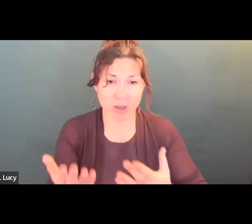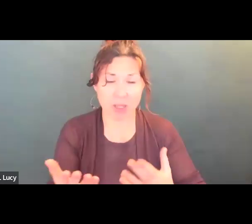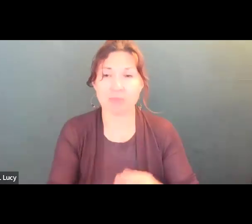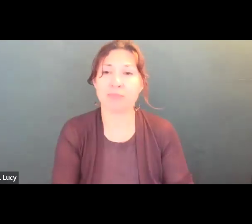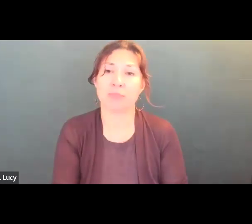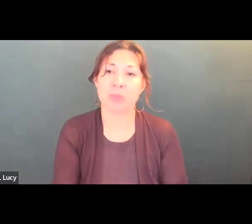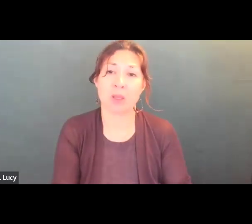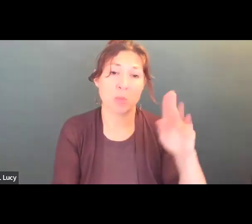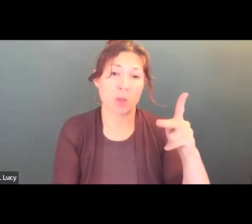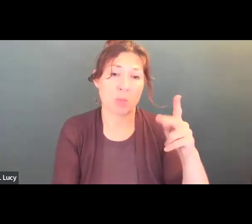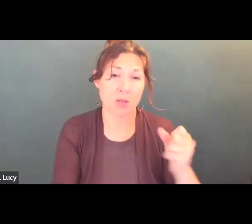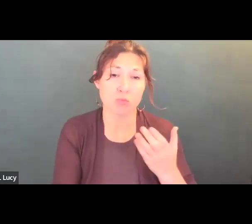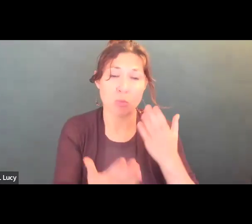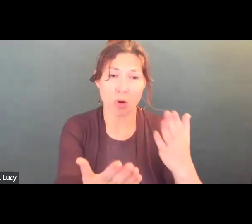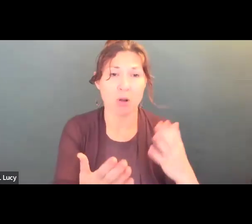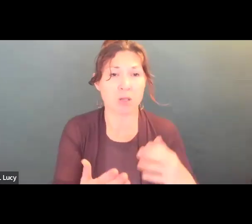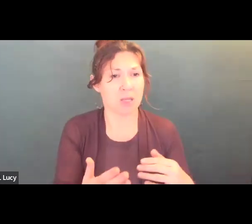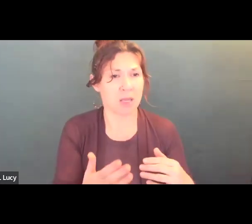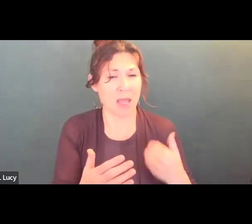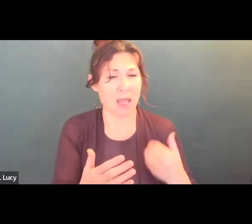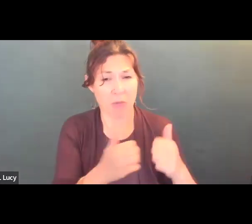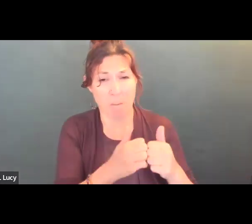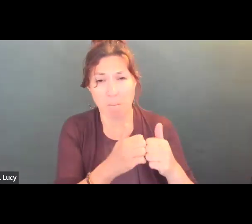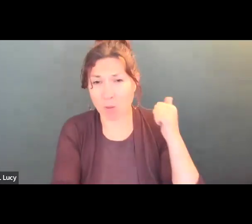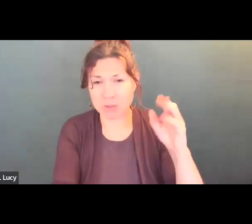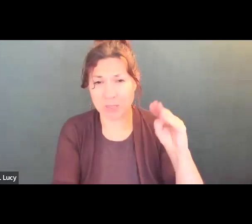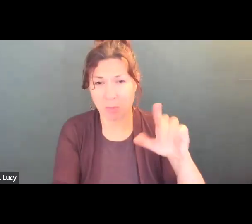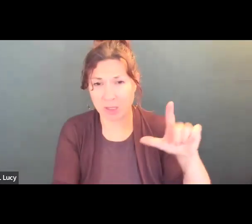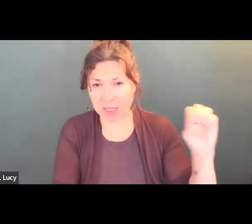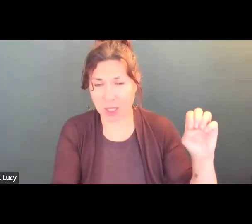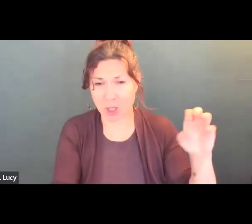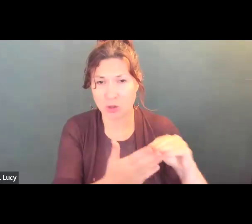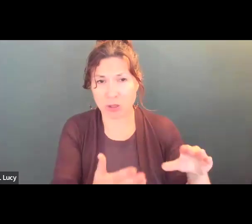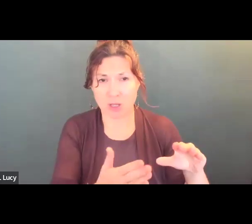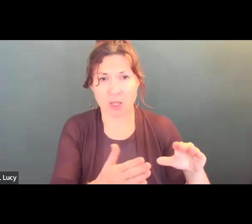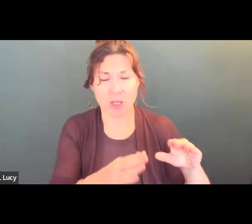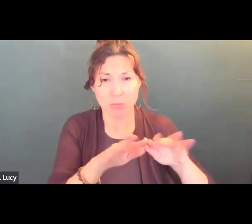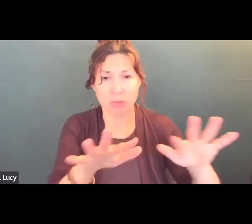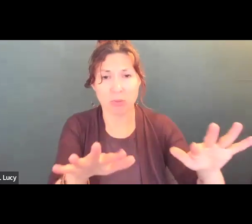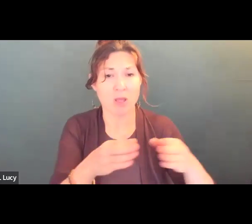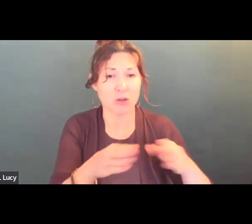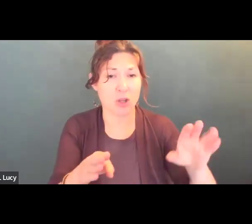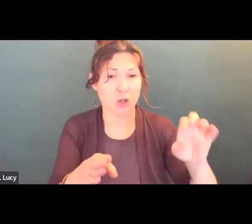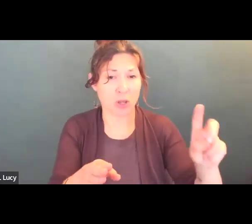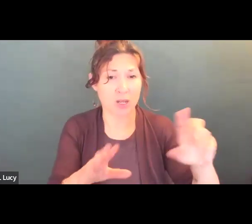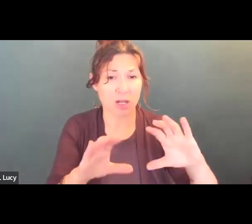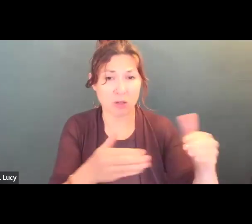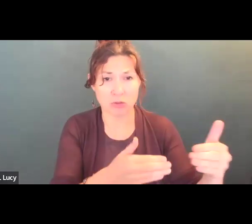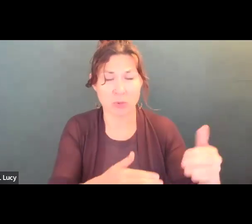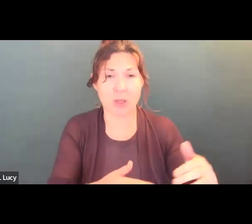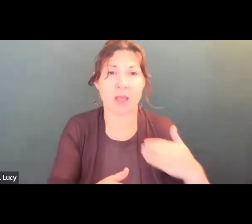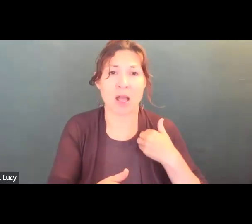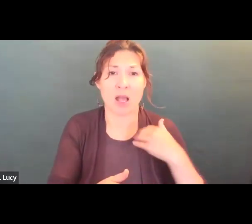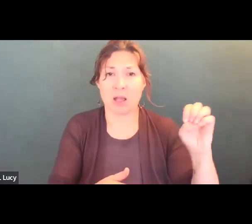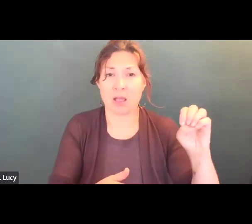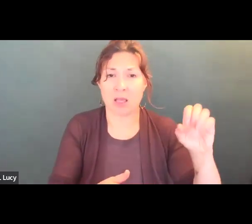has proposed sending the vast majority of multilingual learners into general education classes with ASL support under